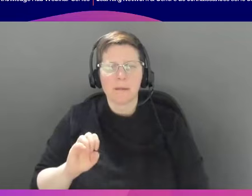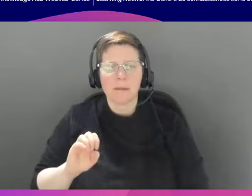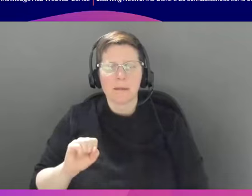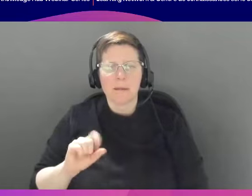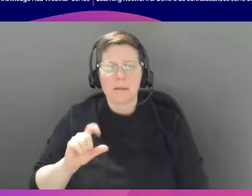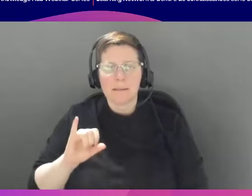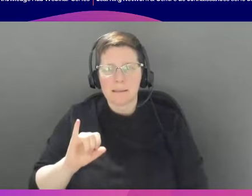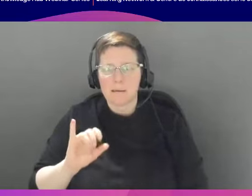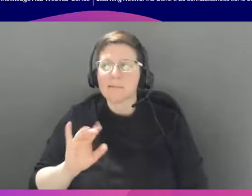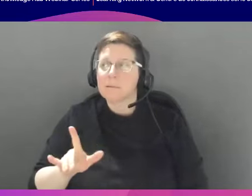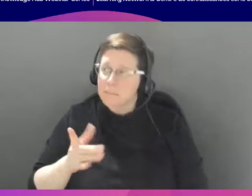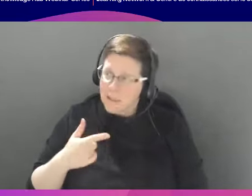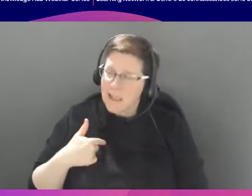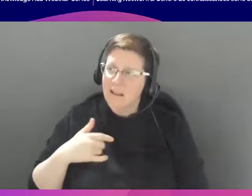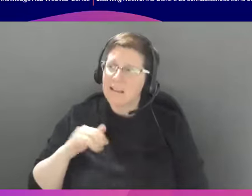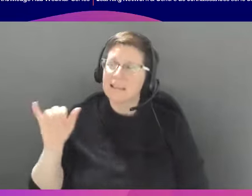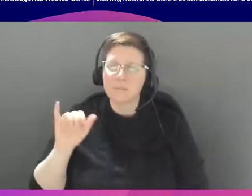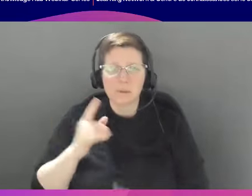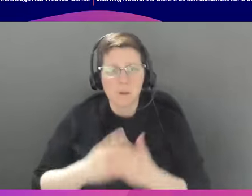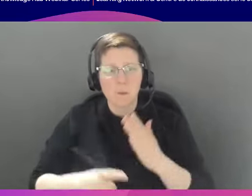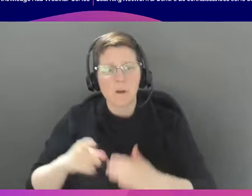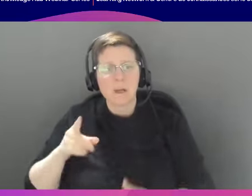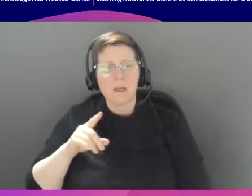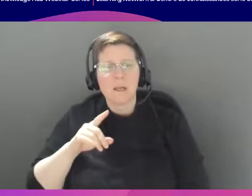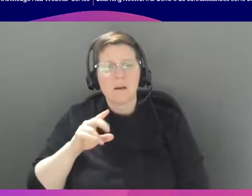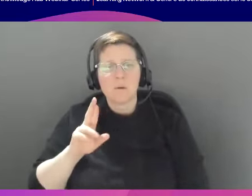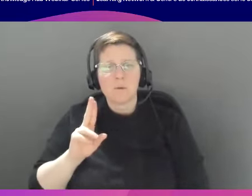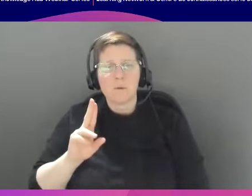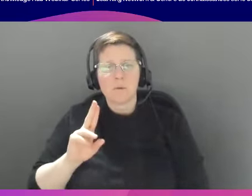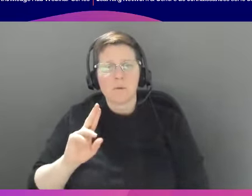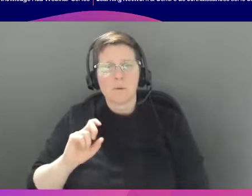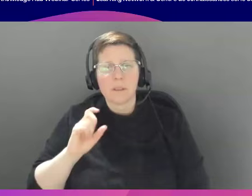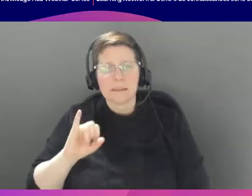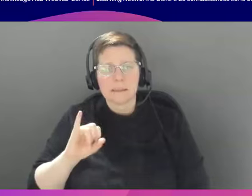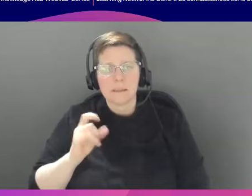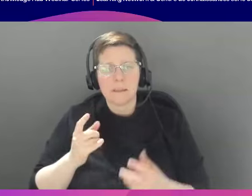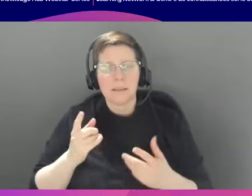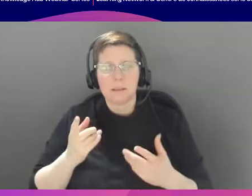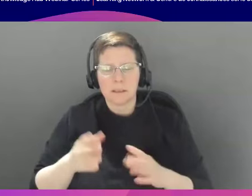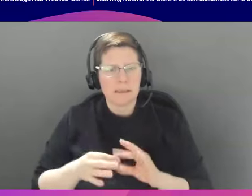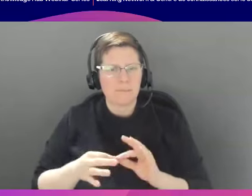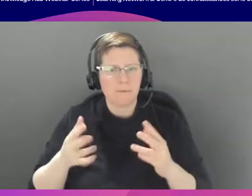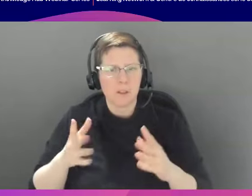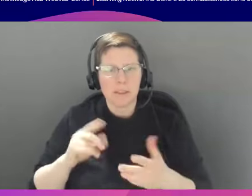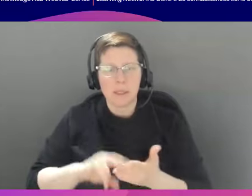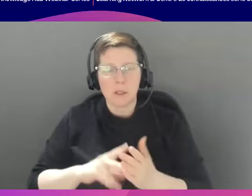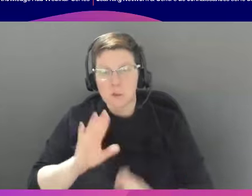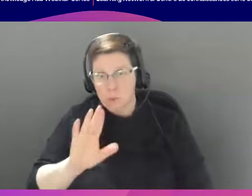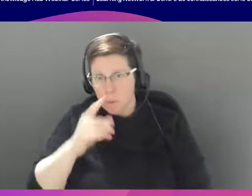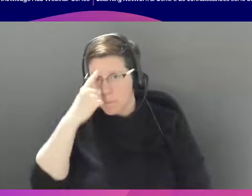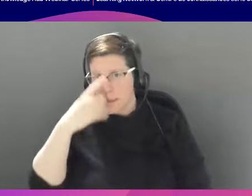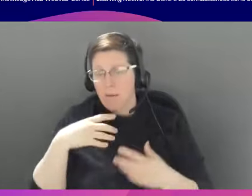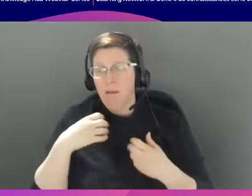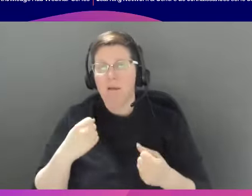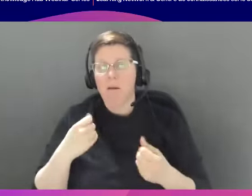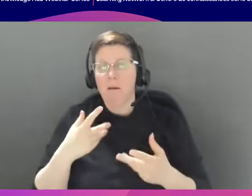also saying, is to really prioritize your mental health, and also just to remove yourself from positions